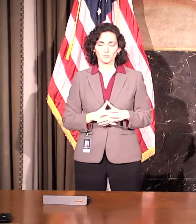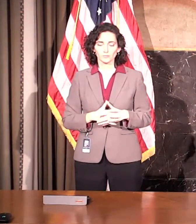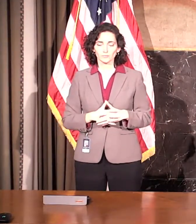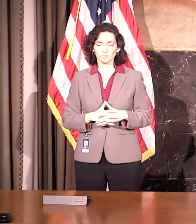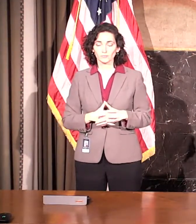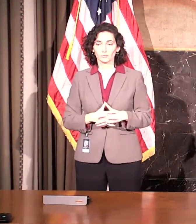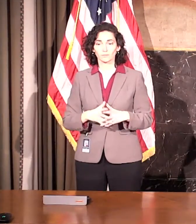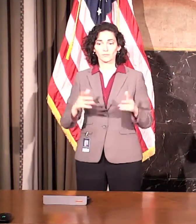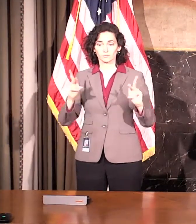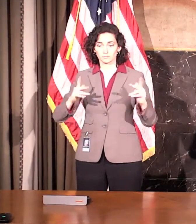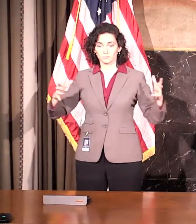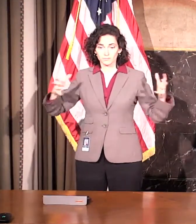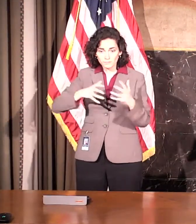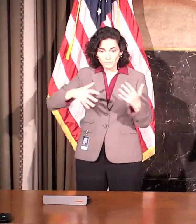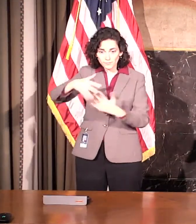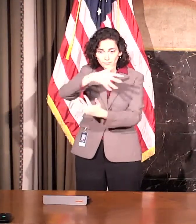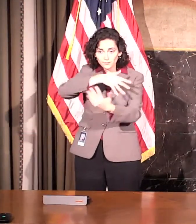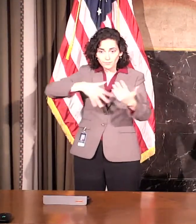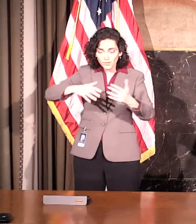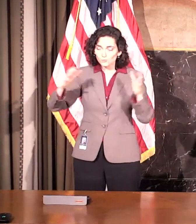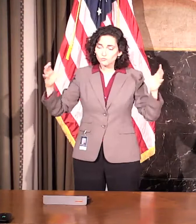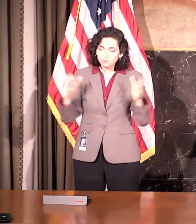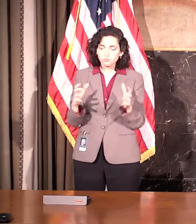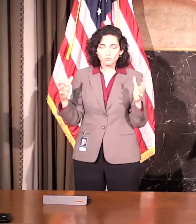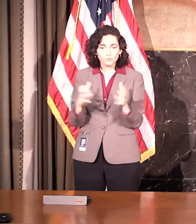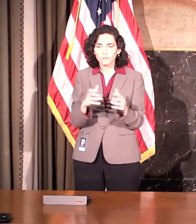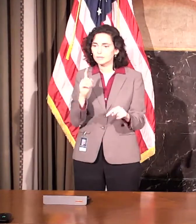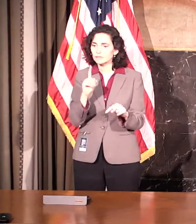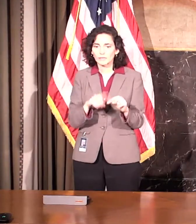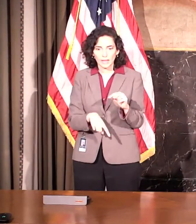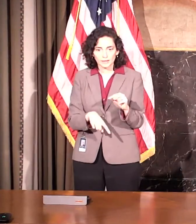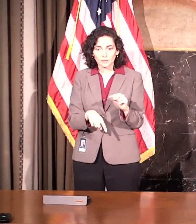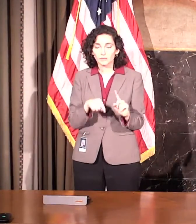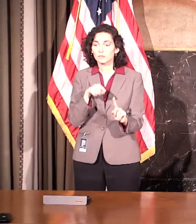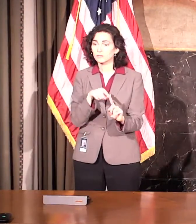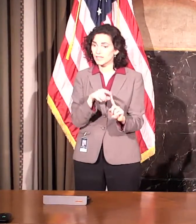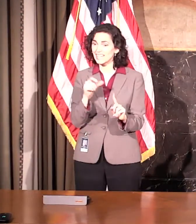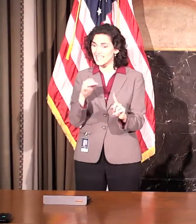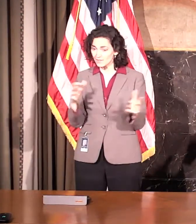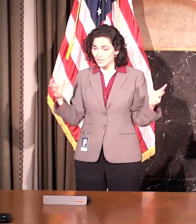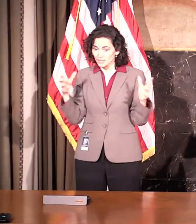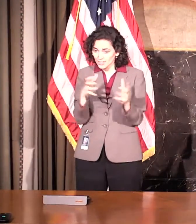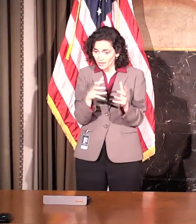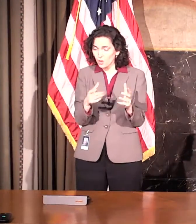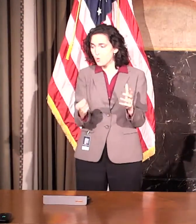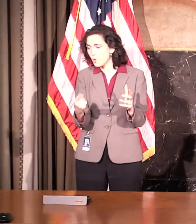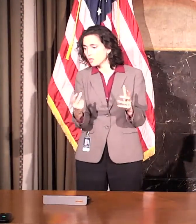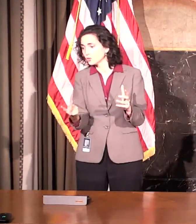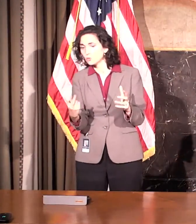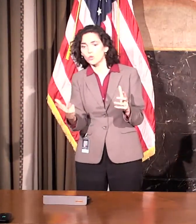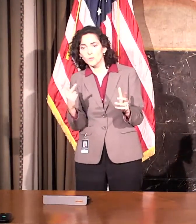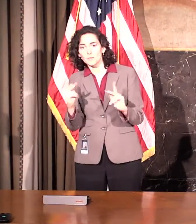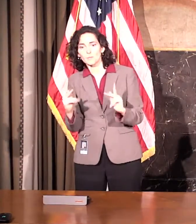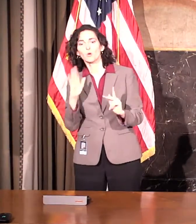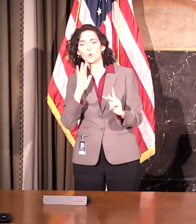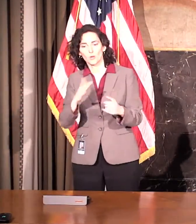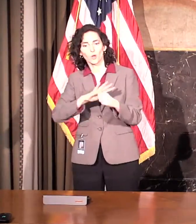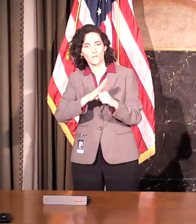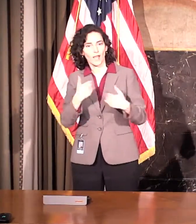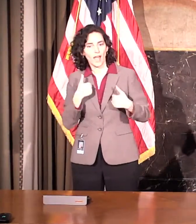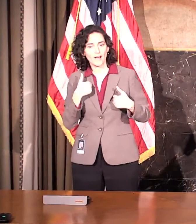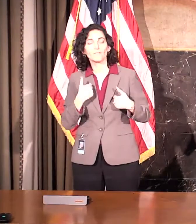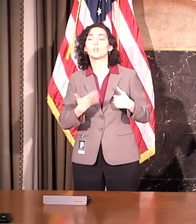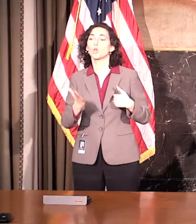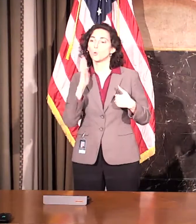have gatherings of any size without a substantial likelihood that one or more people there are going to have COVID-19 and they're going to be